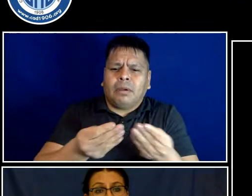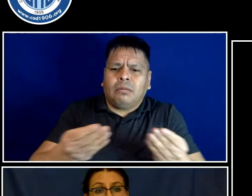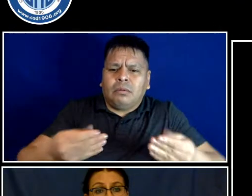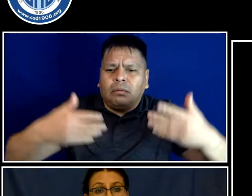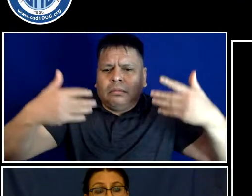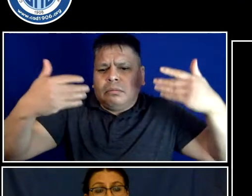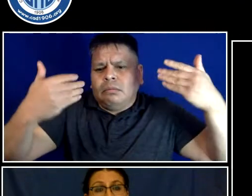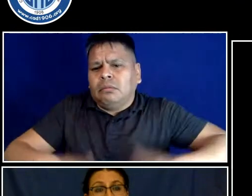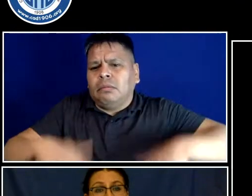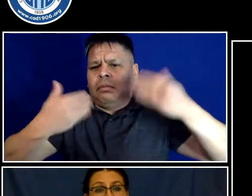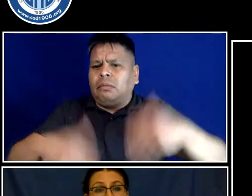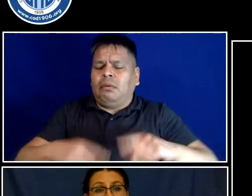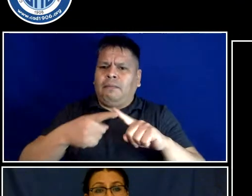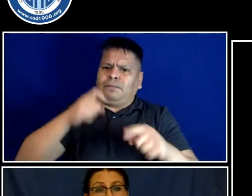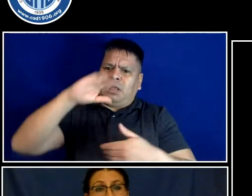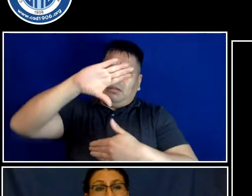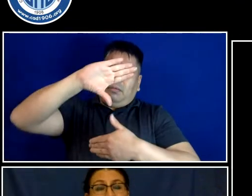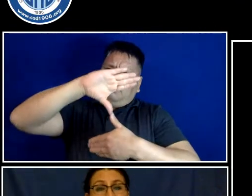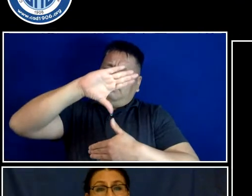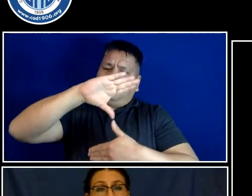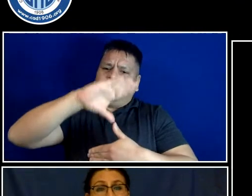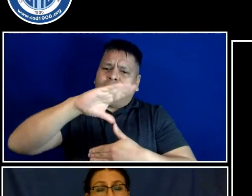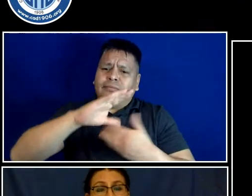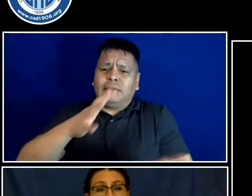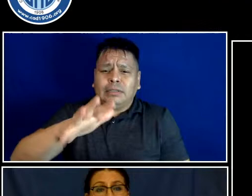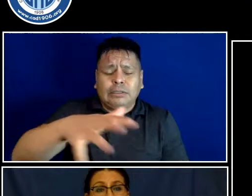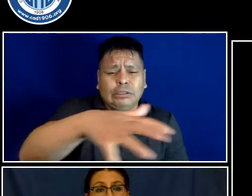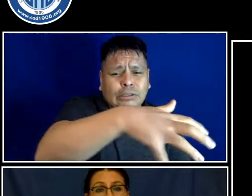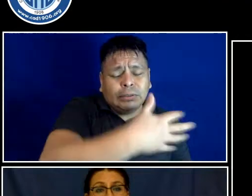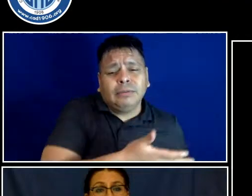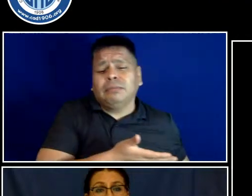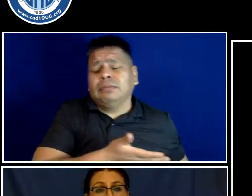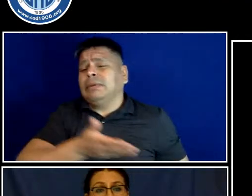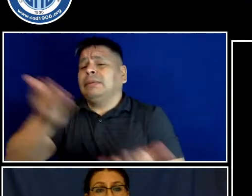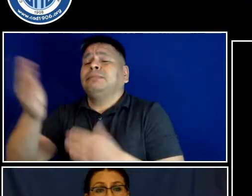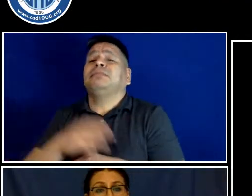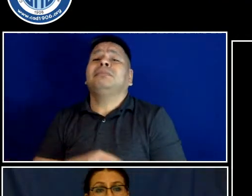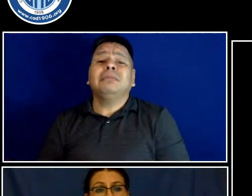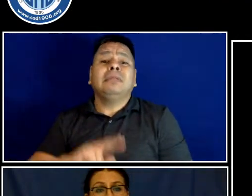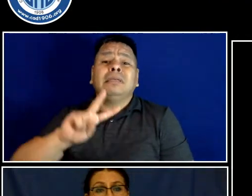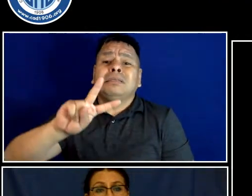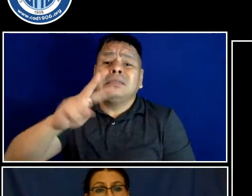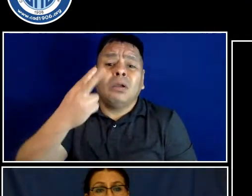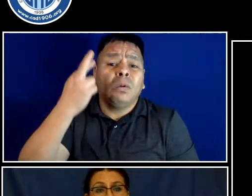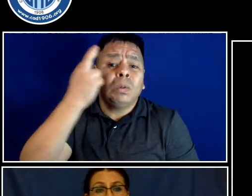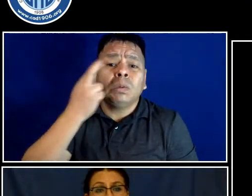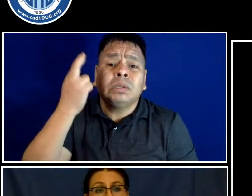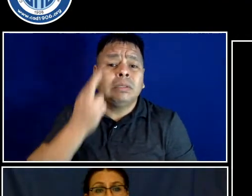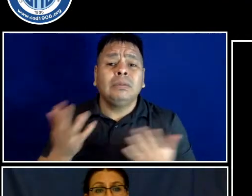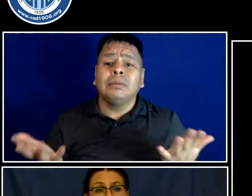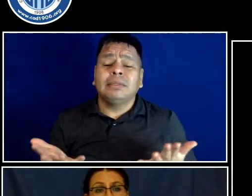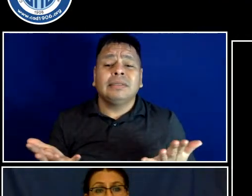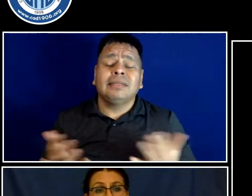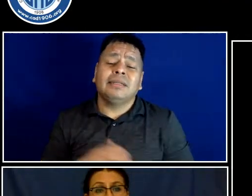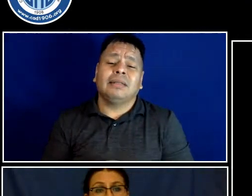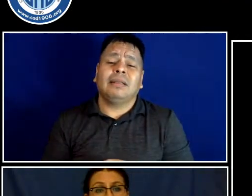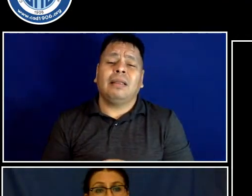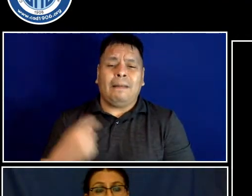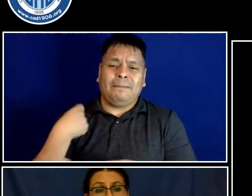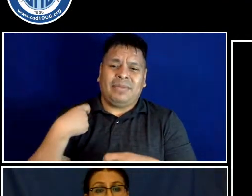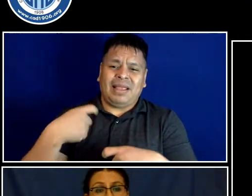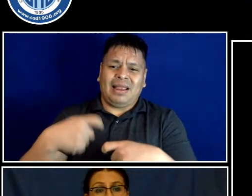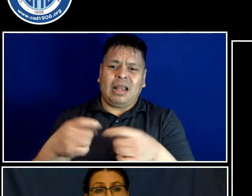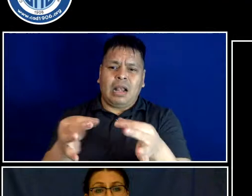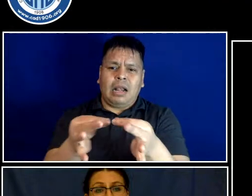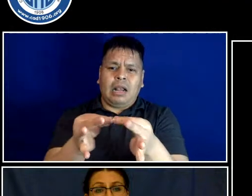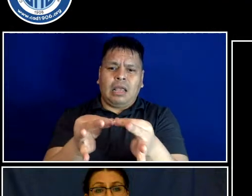times. The first time was in search of gold and material possessions from the Americas, which they